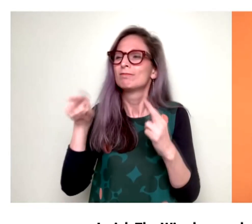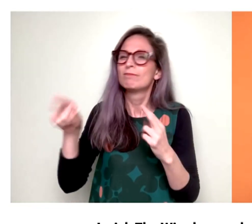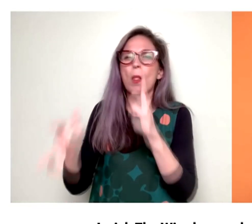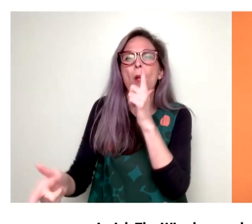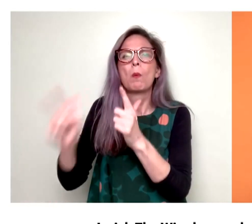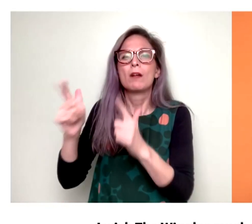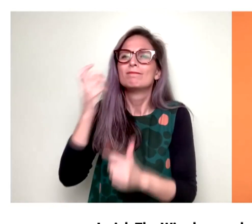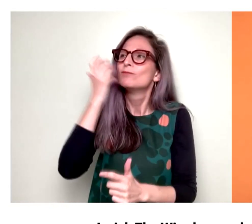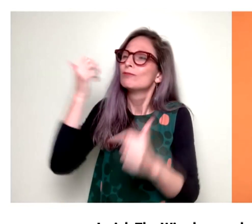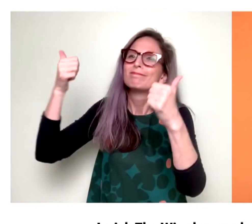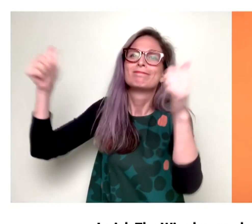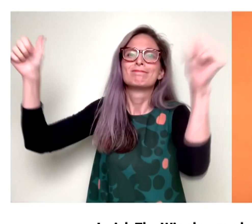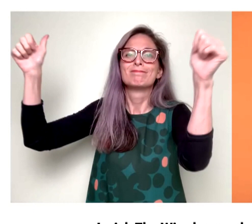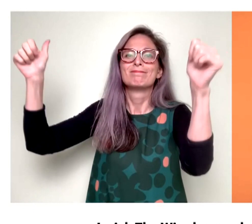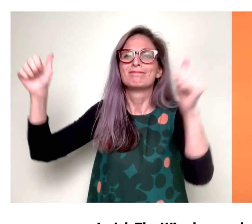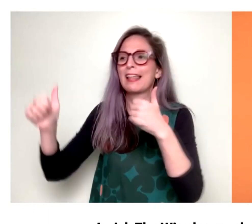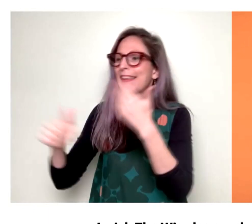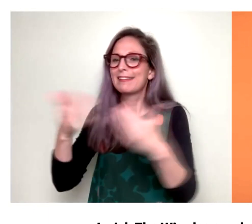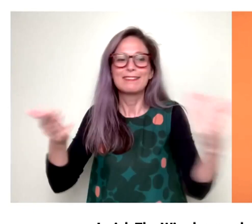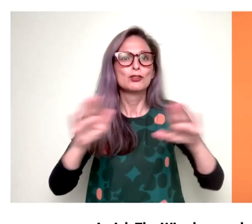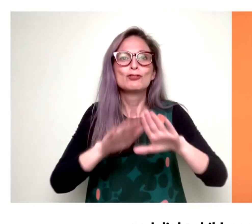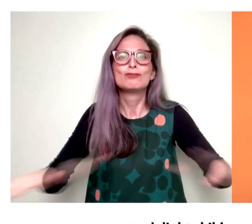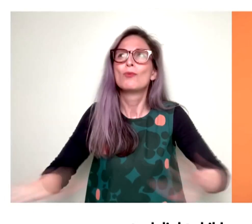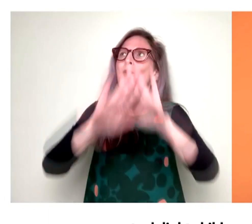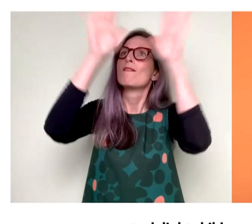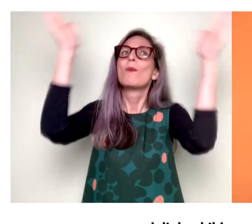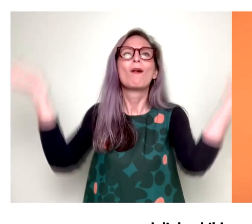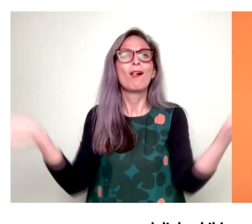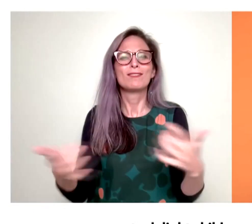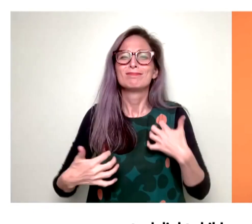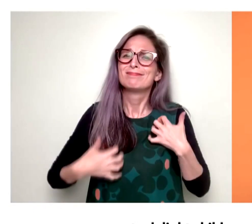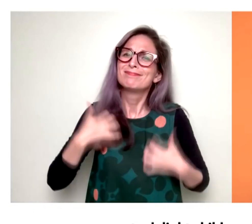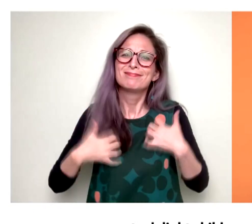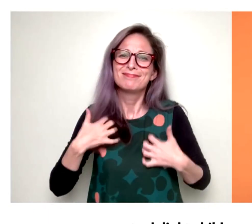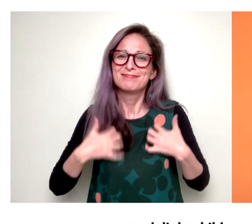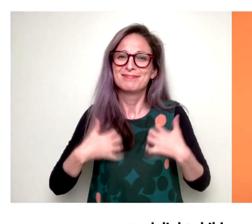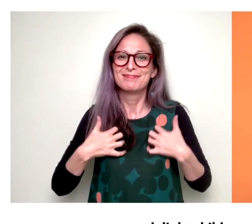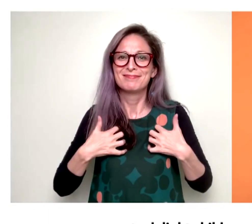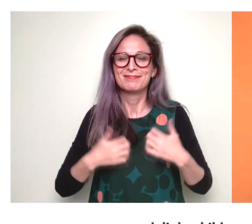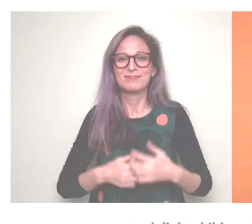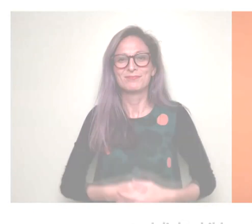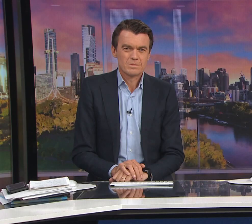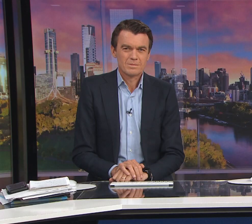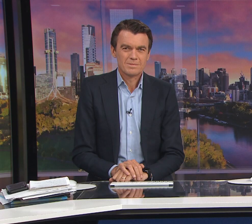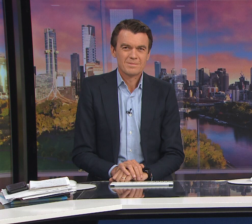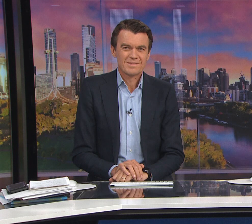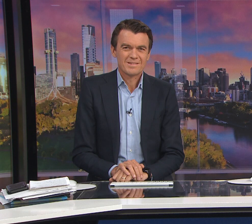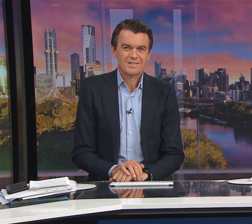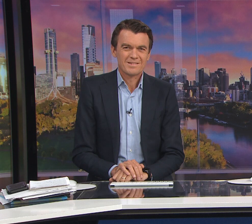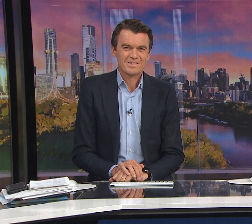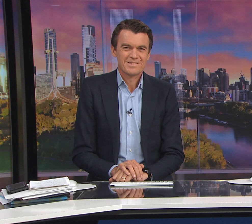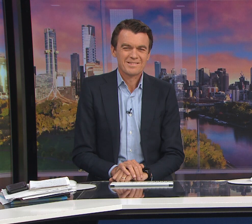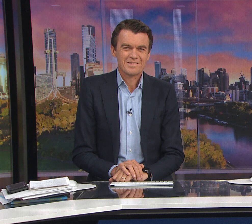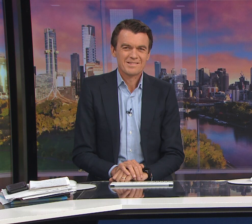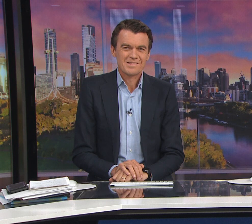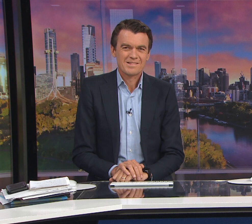I wish the Wiggles much success as they continue to delight children all around the world. They